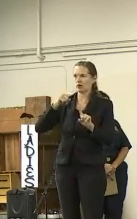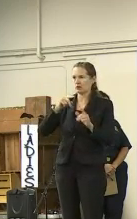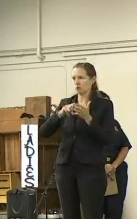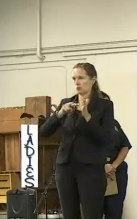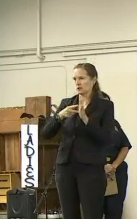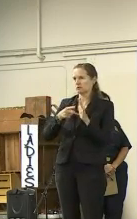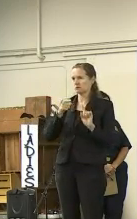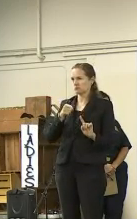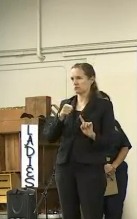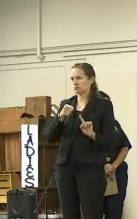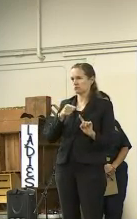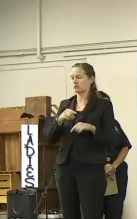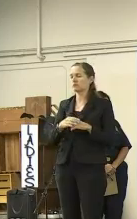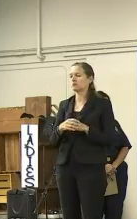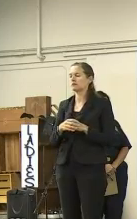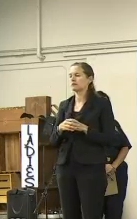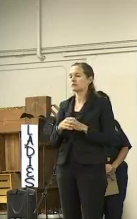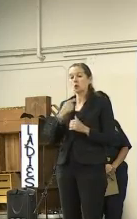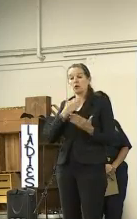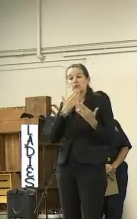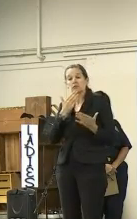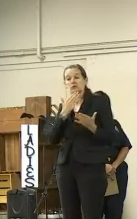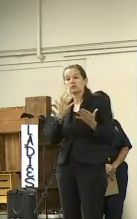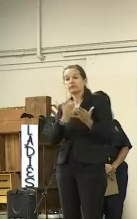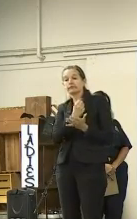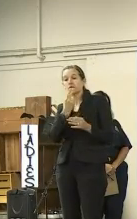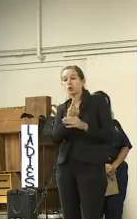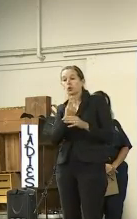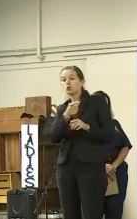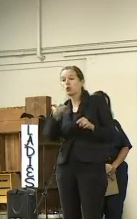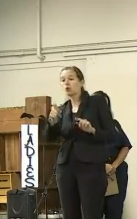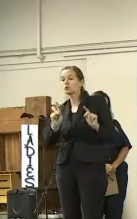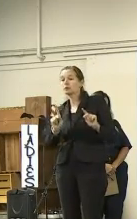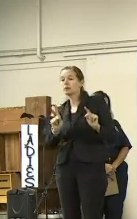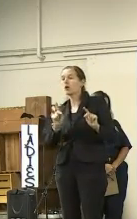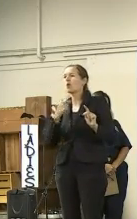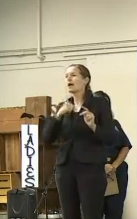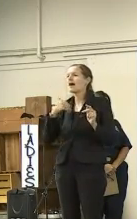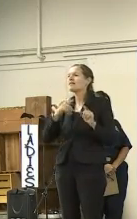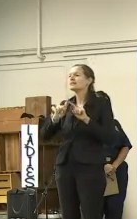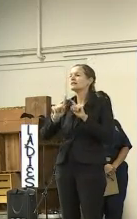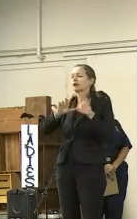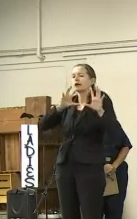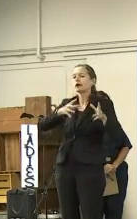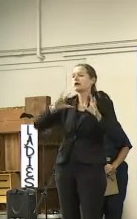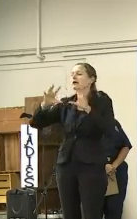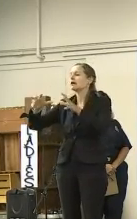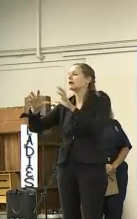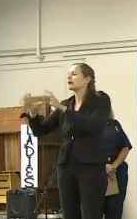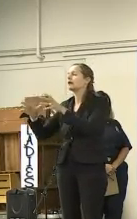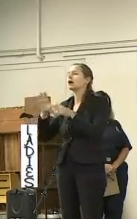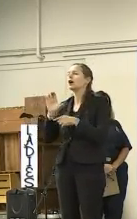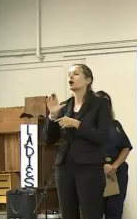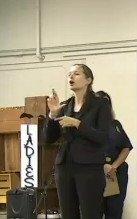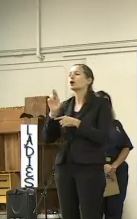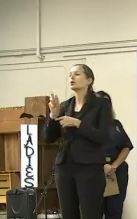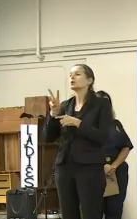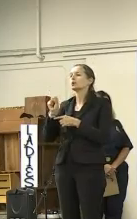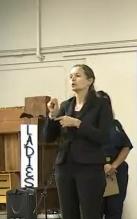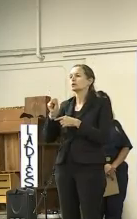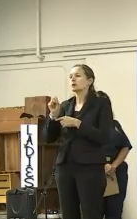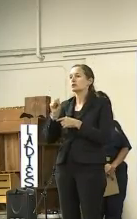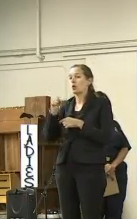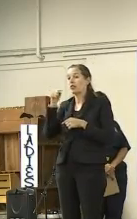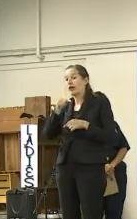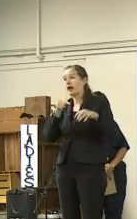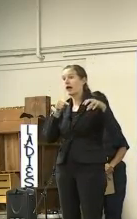have them in those areas where we can. There's different types of crews that we can use on the fire line. And those crews coming in will free up some of our what we call